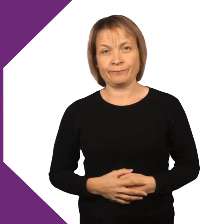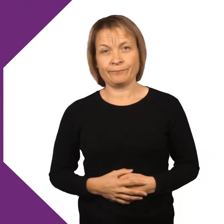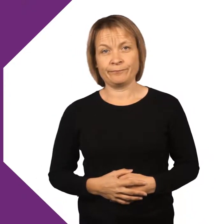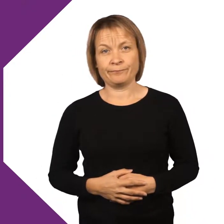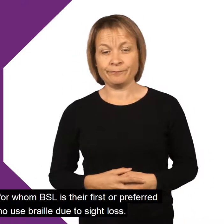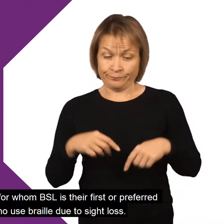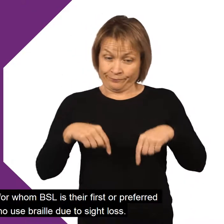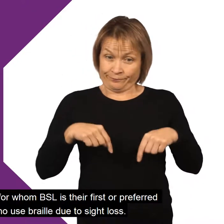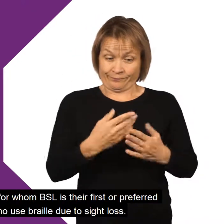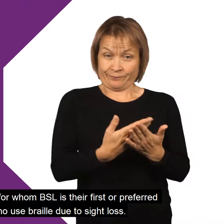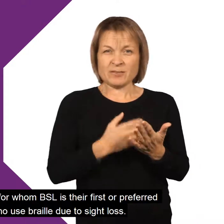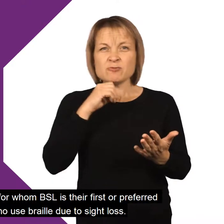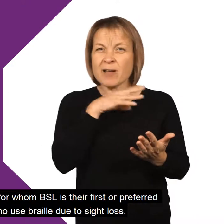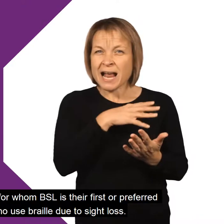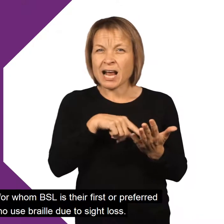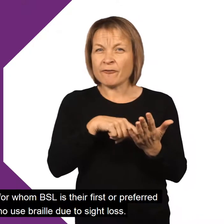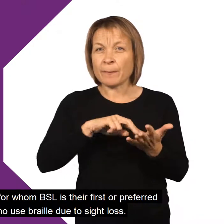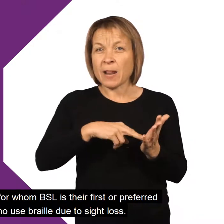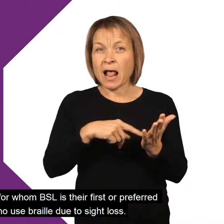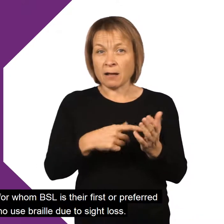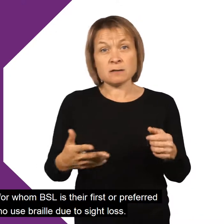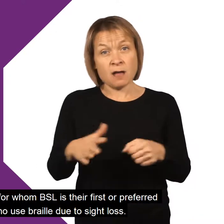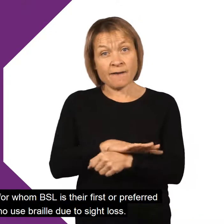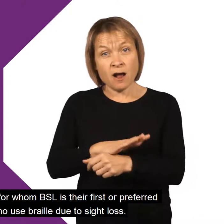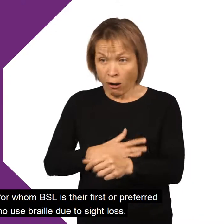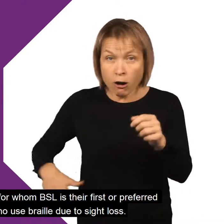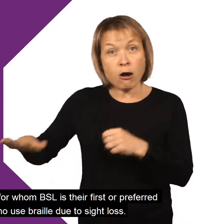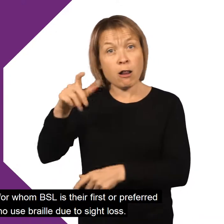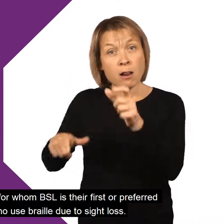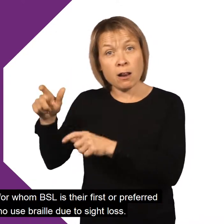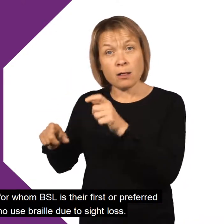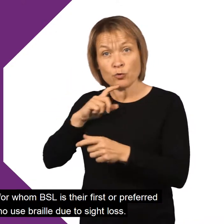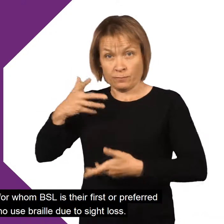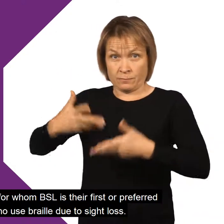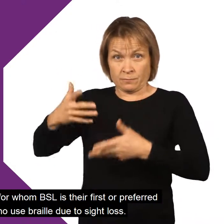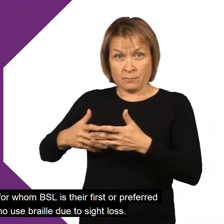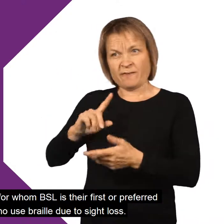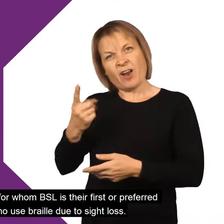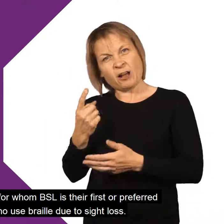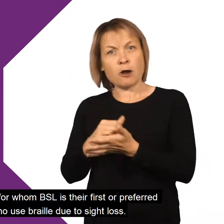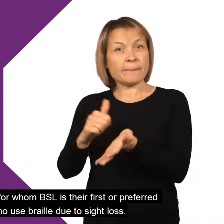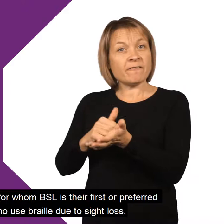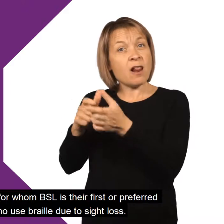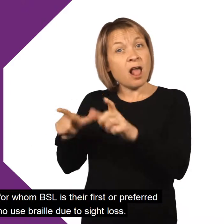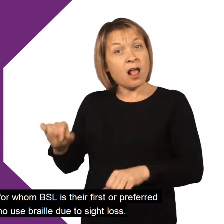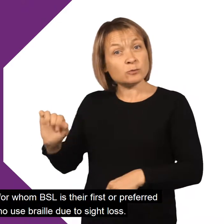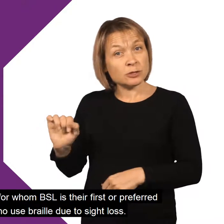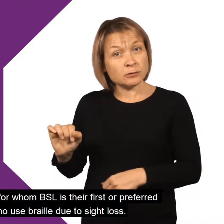This plan covers all people for whom BSL is their first or preferred language including those